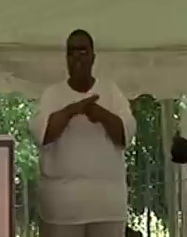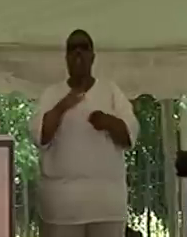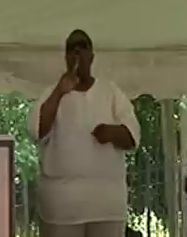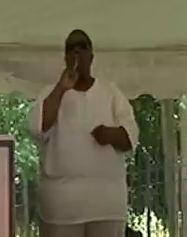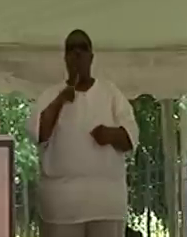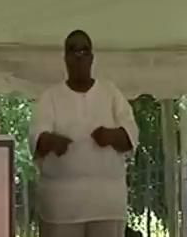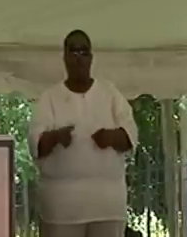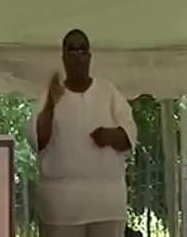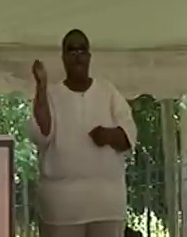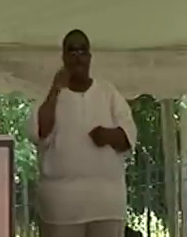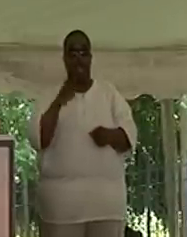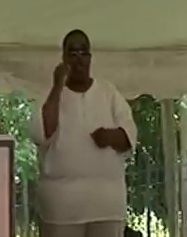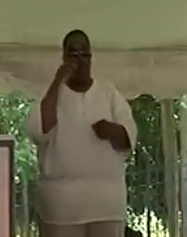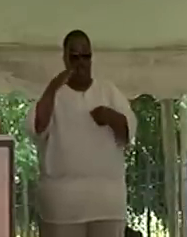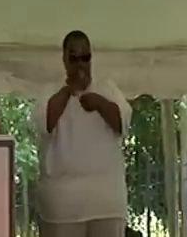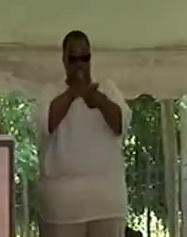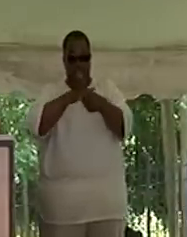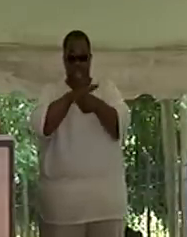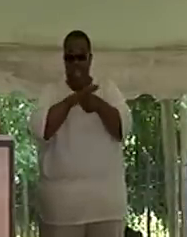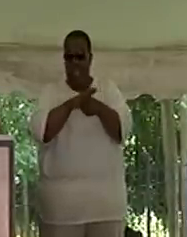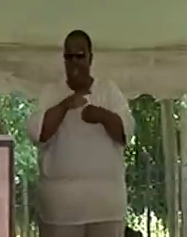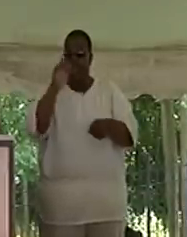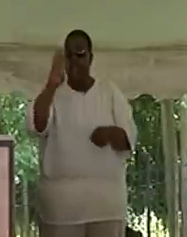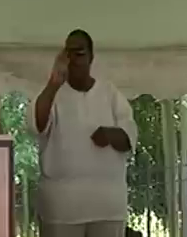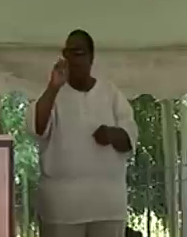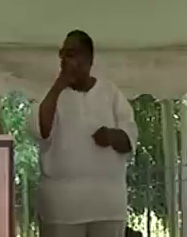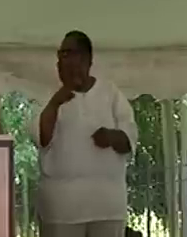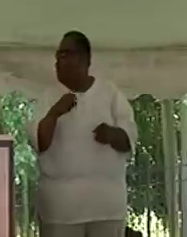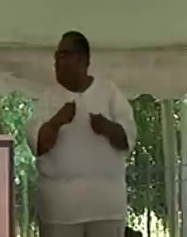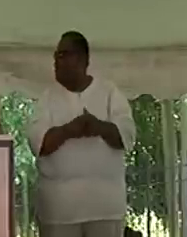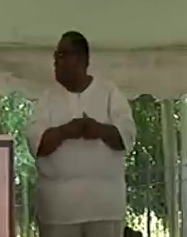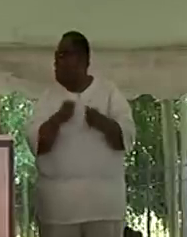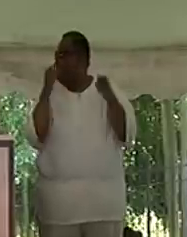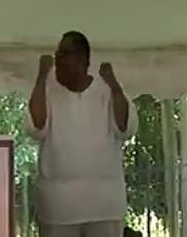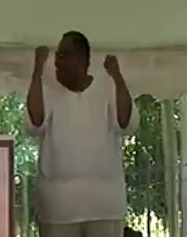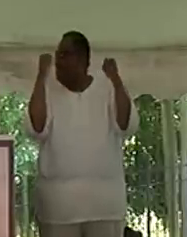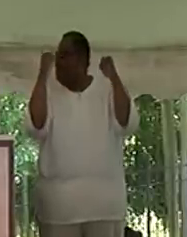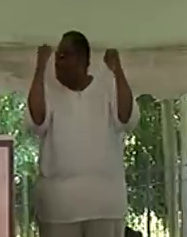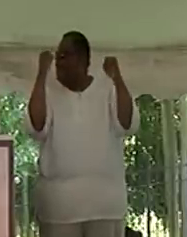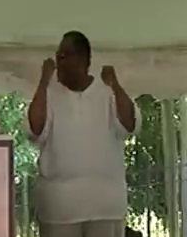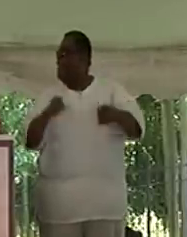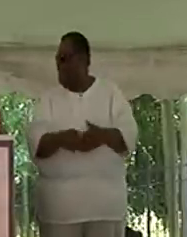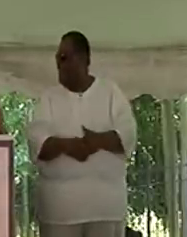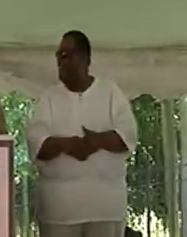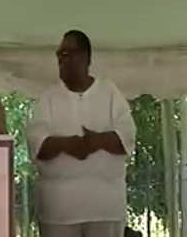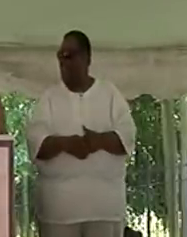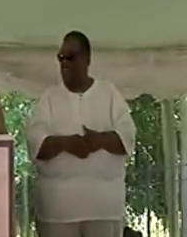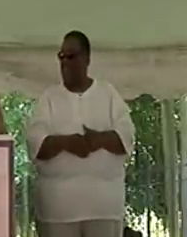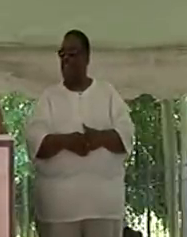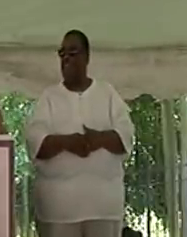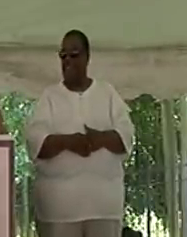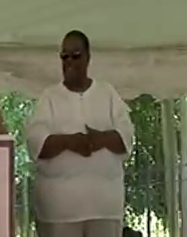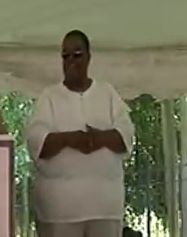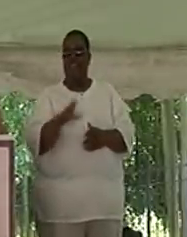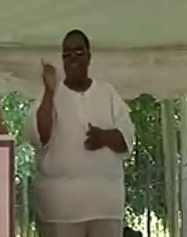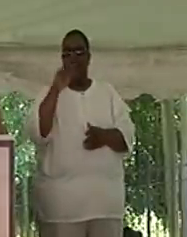is literally back home here, having gone to Ballou High School at one point, is that right? Yeah. Yeah.